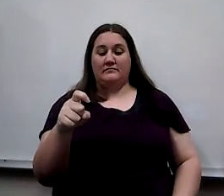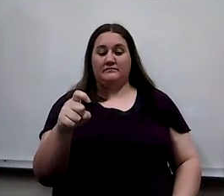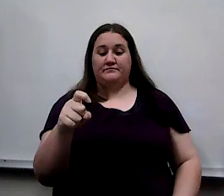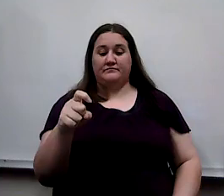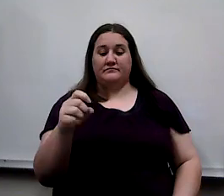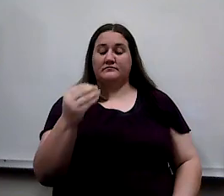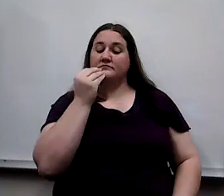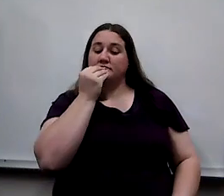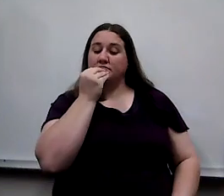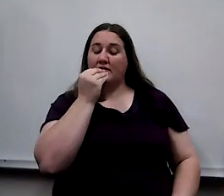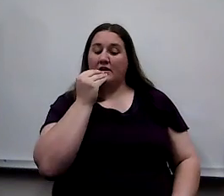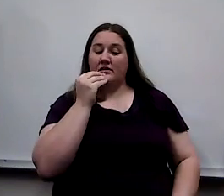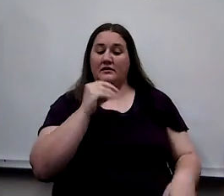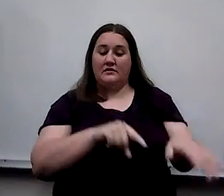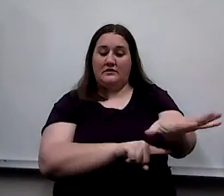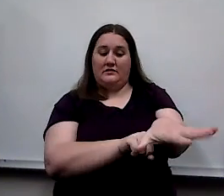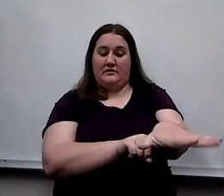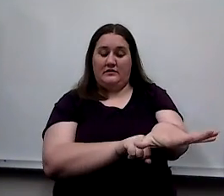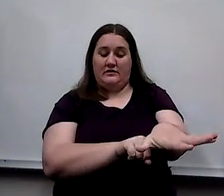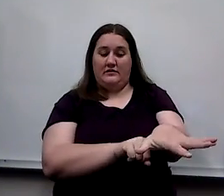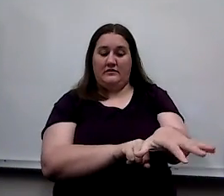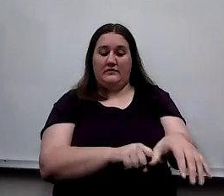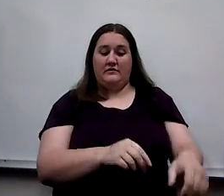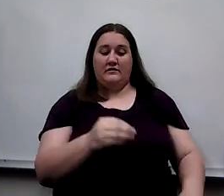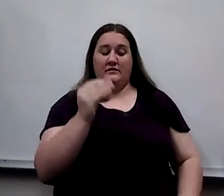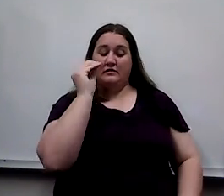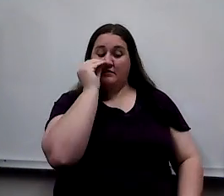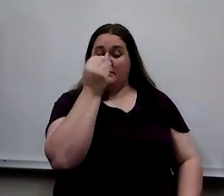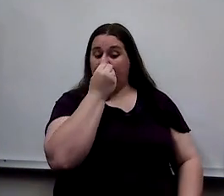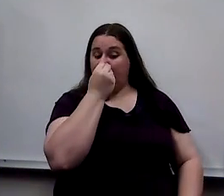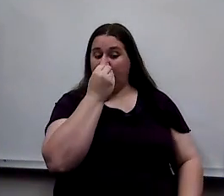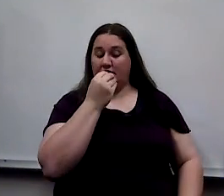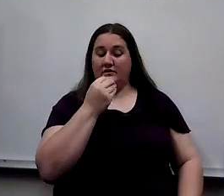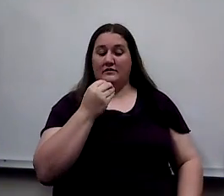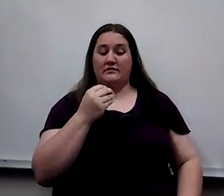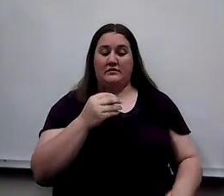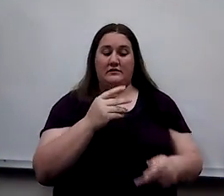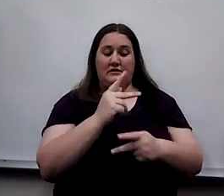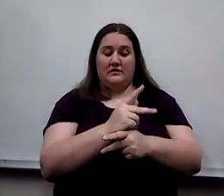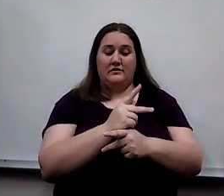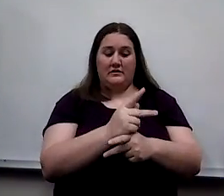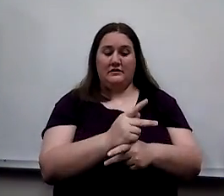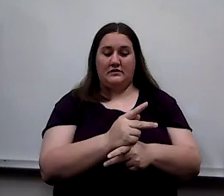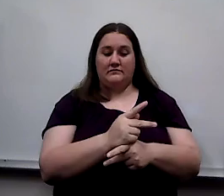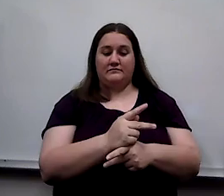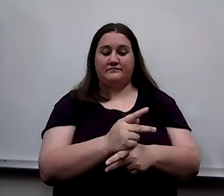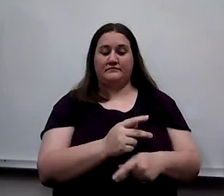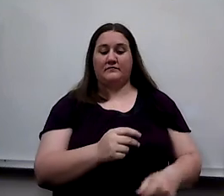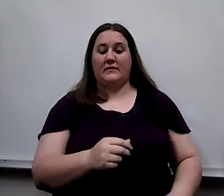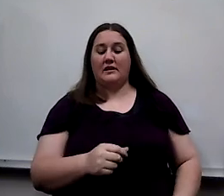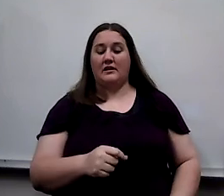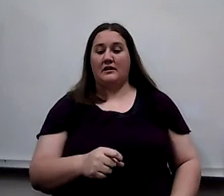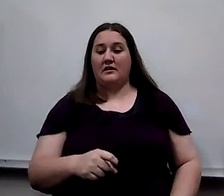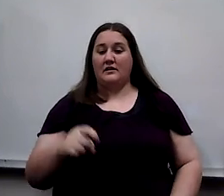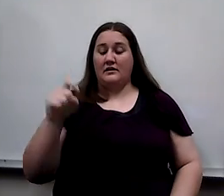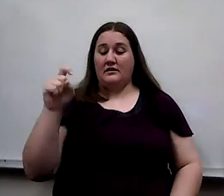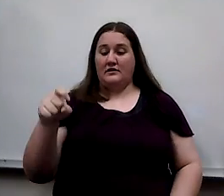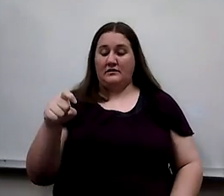be accomplished in an easy fashion by using a one-step fertilizer and insecticide systemic